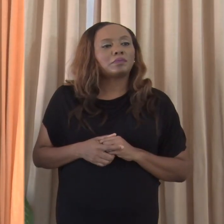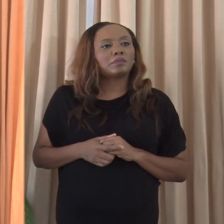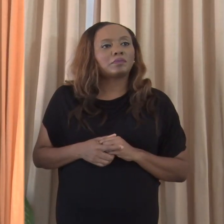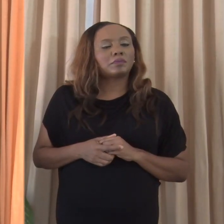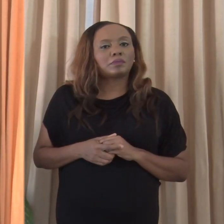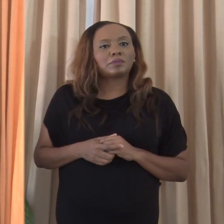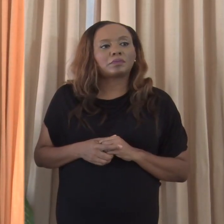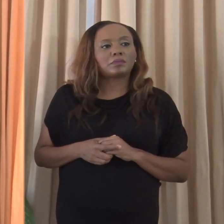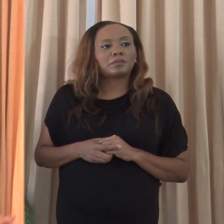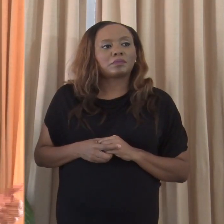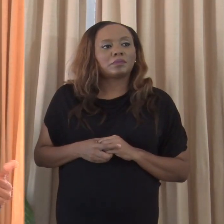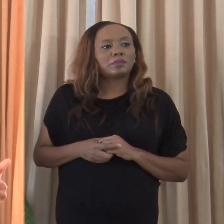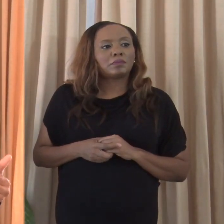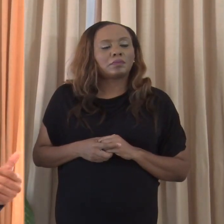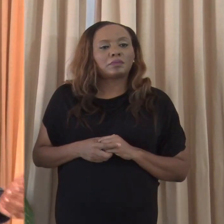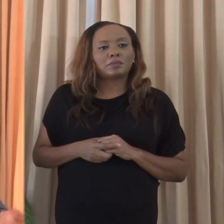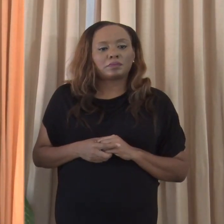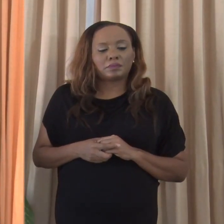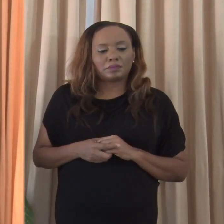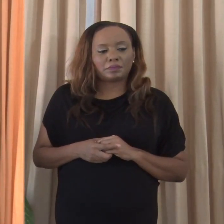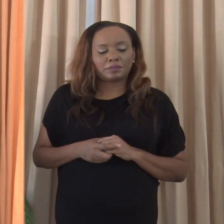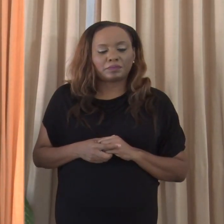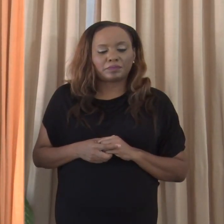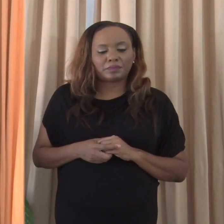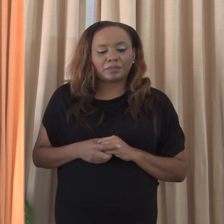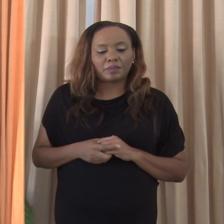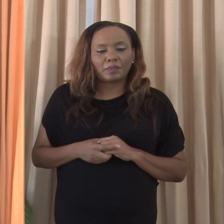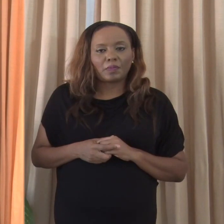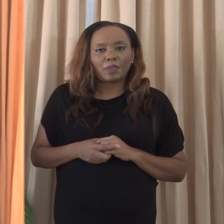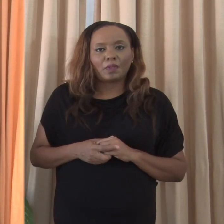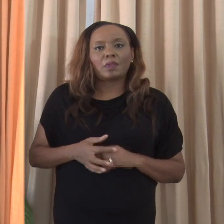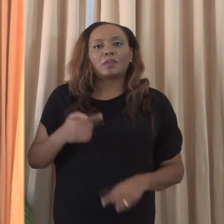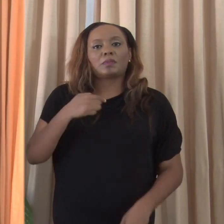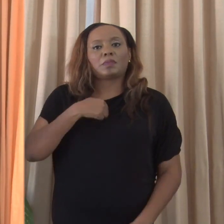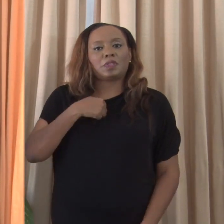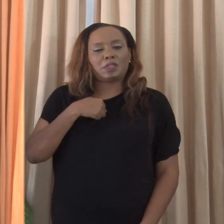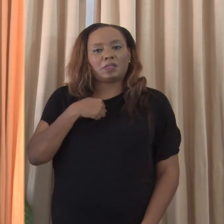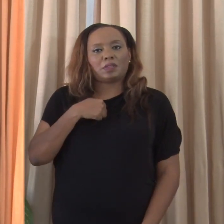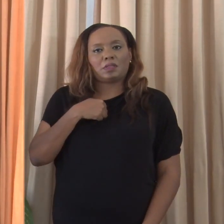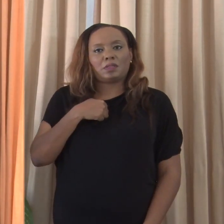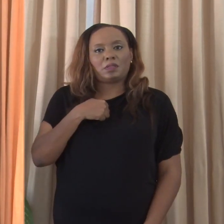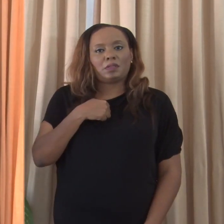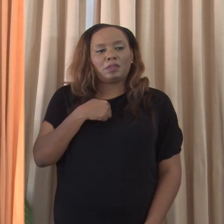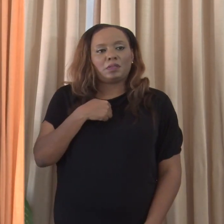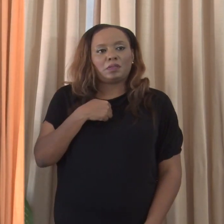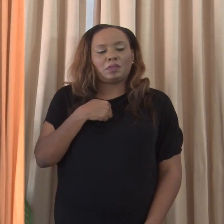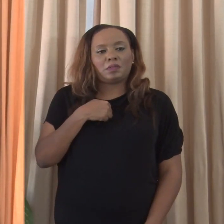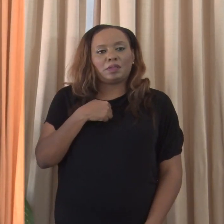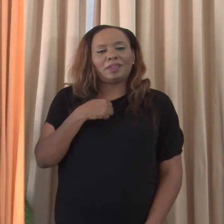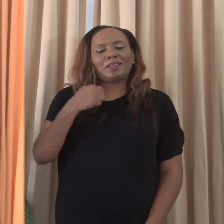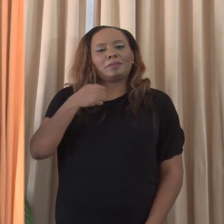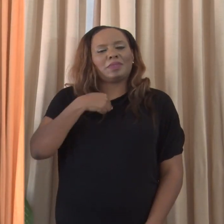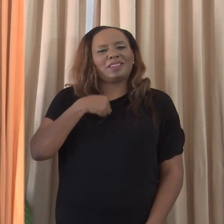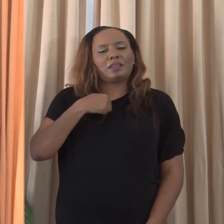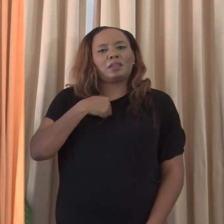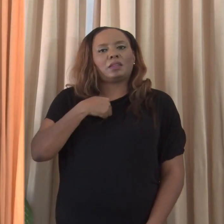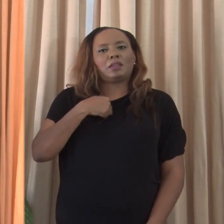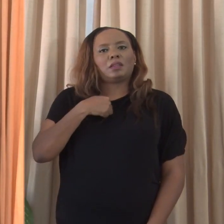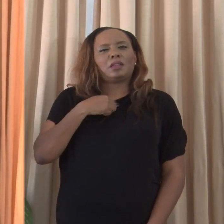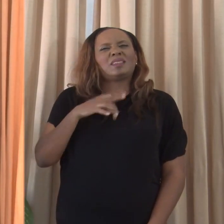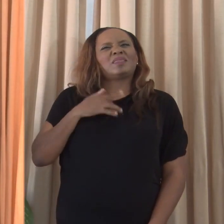that for me, and again for the sector, I see this as an opportunity for us to use the